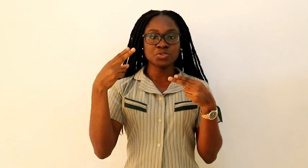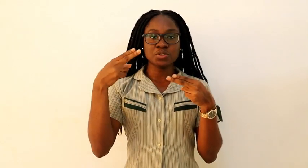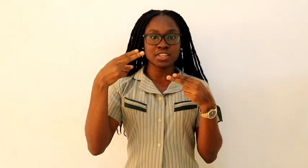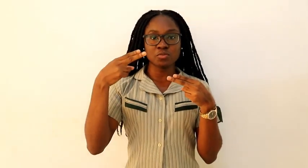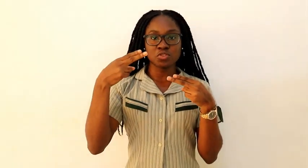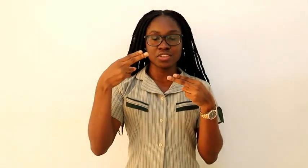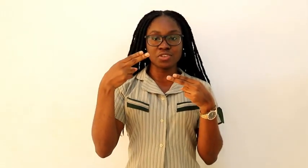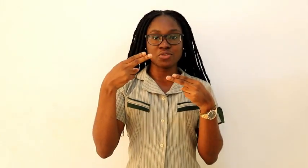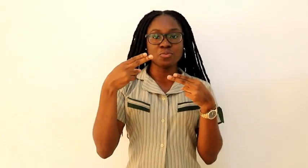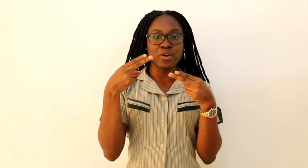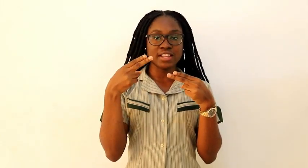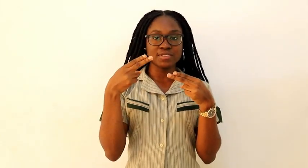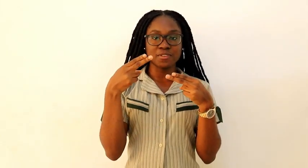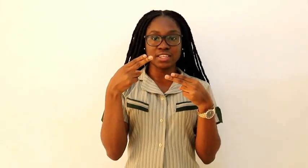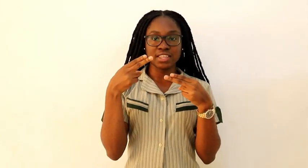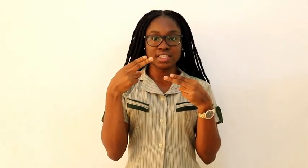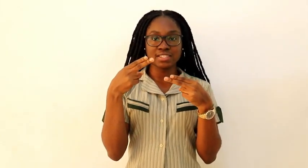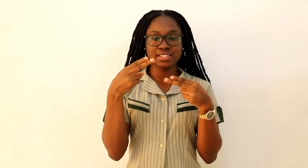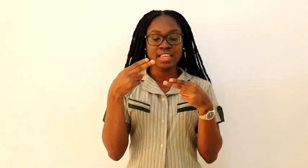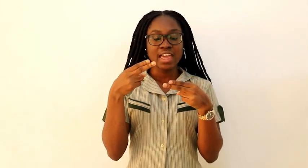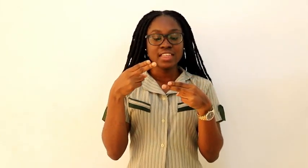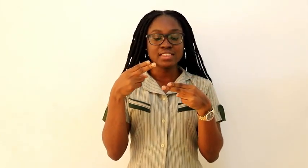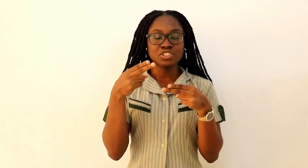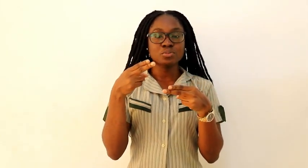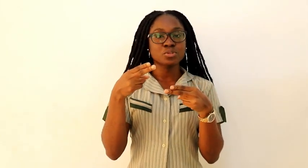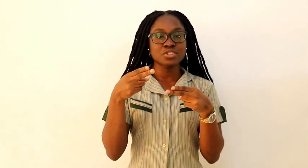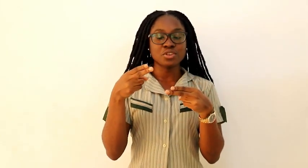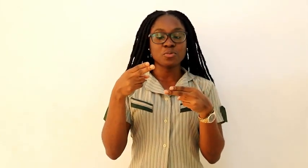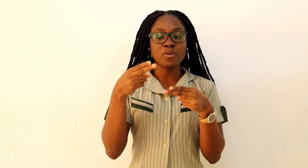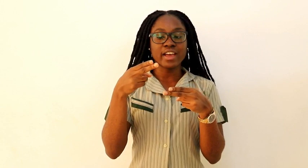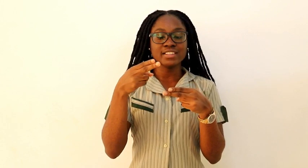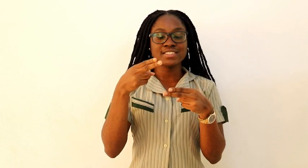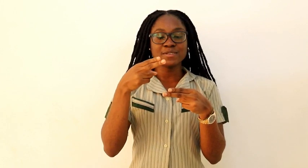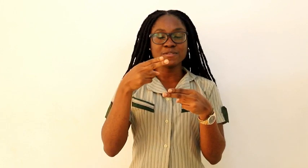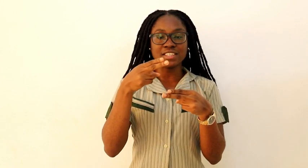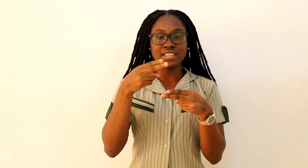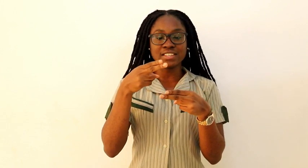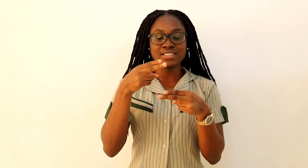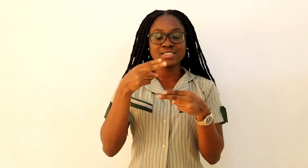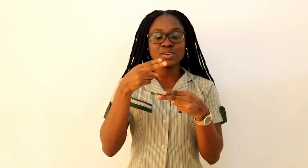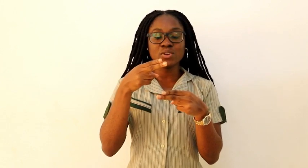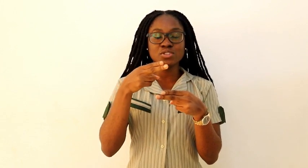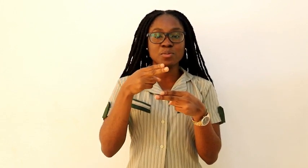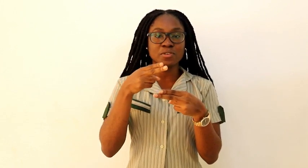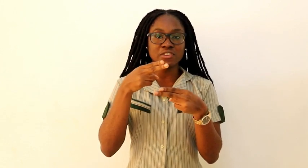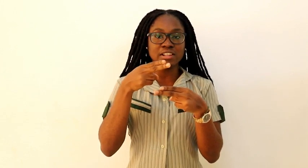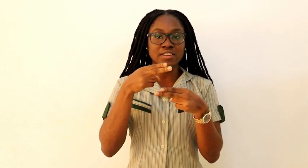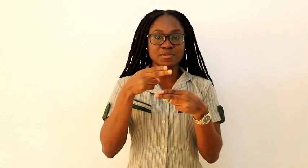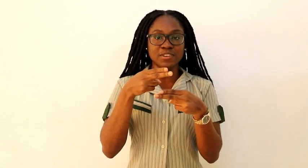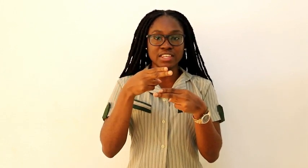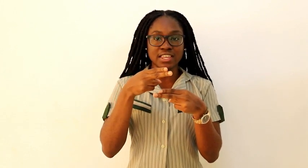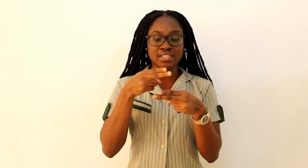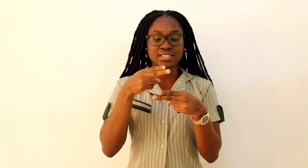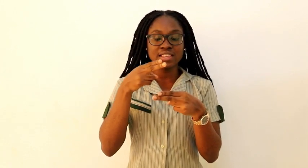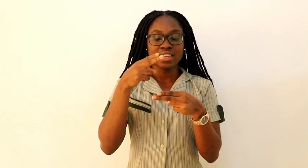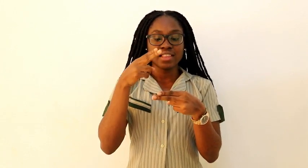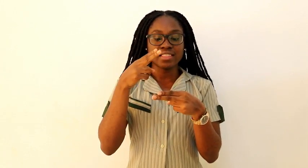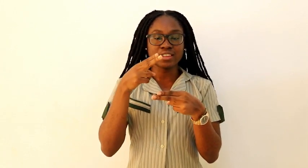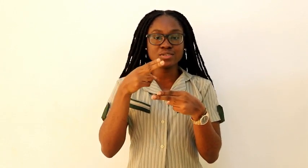do same with your right fingers. Then you put your right fingers on top of your left fingers, like